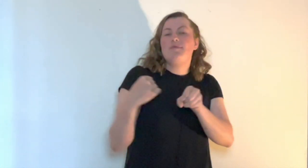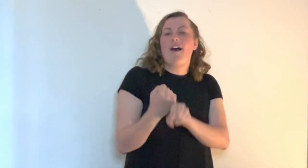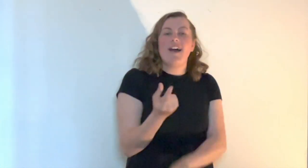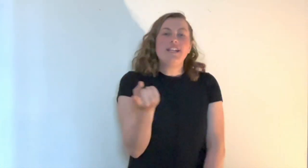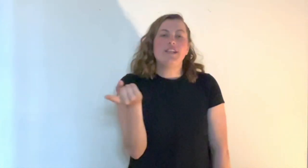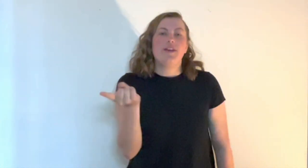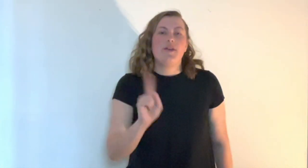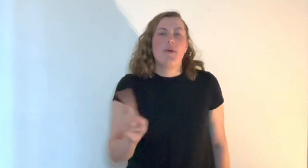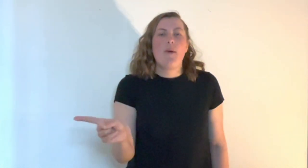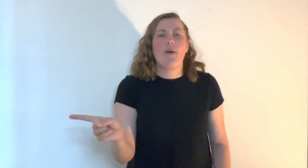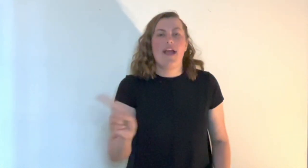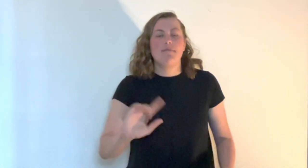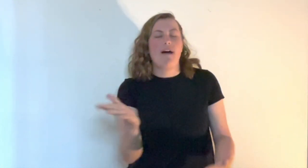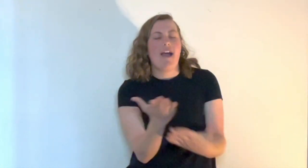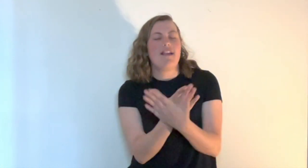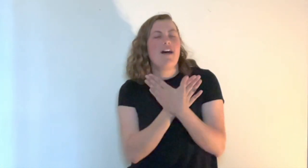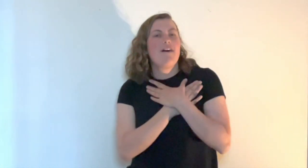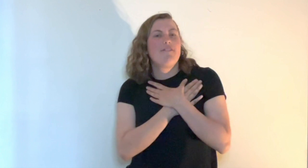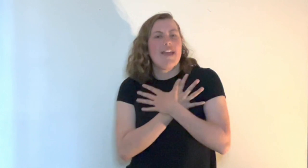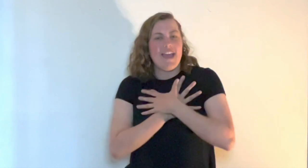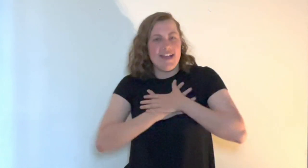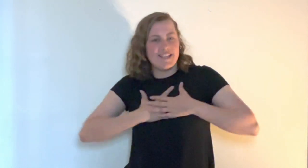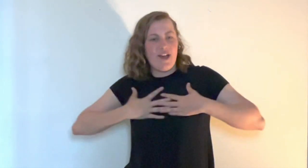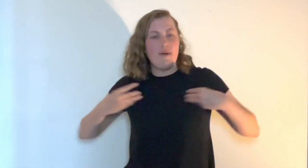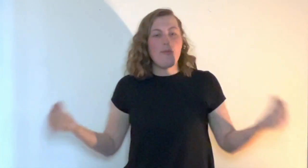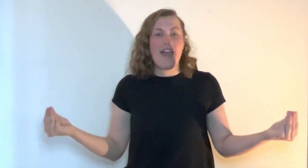I do when my love is away?